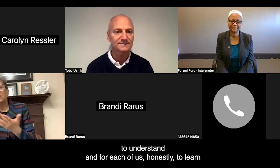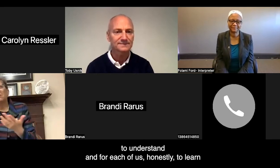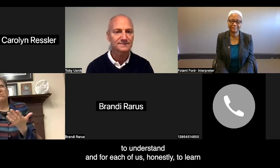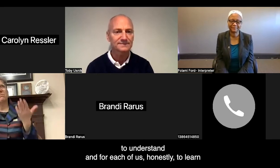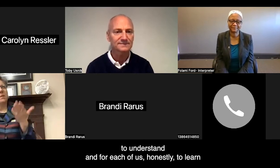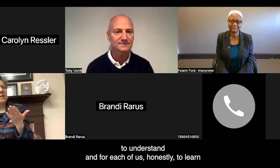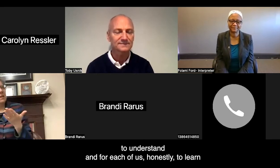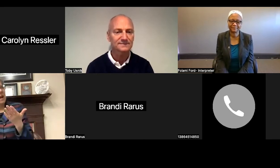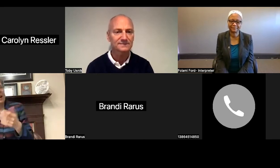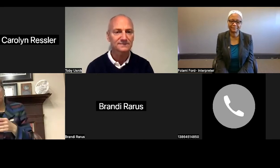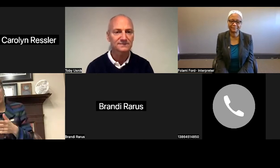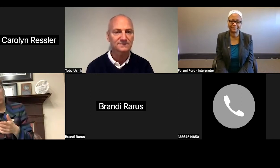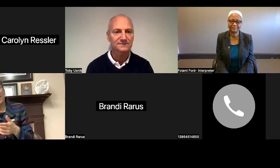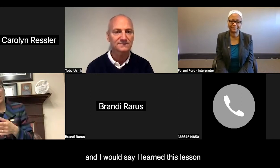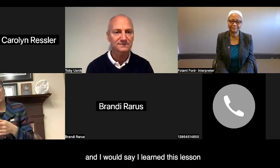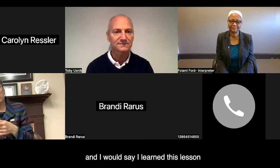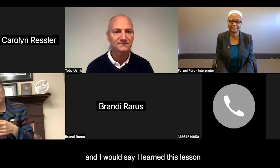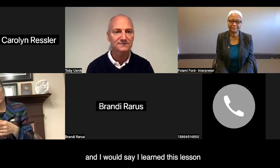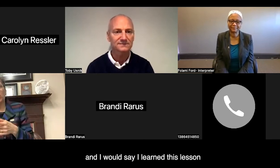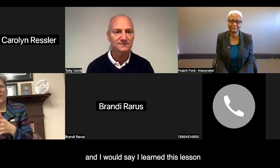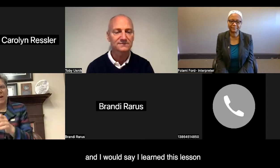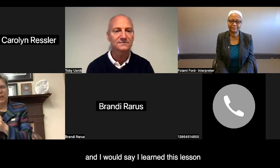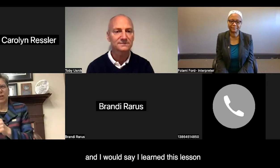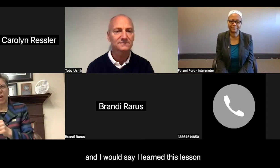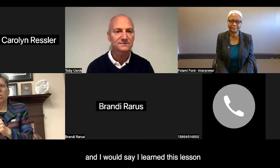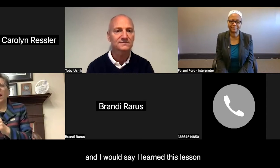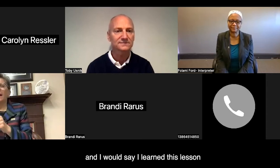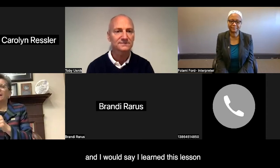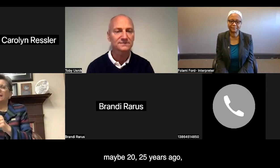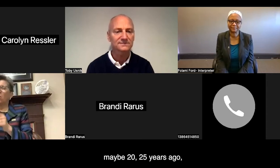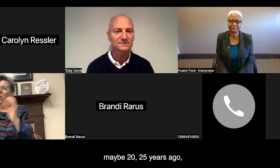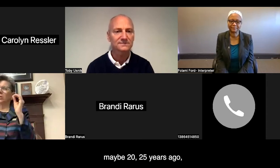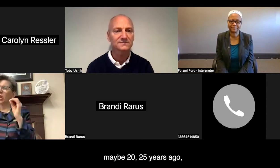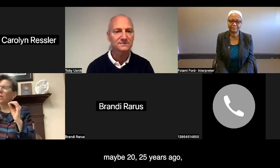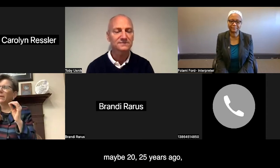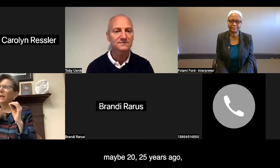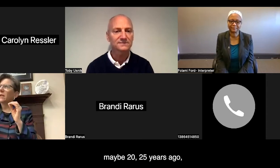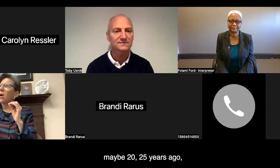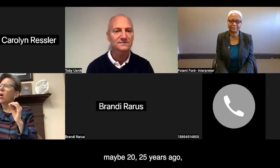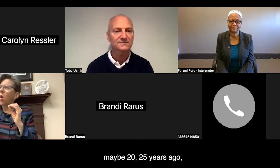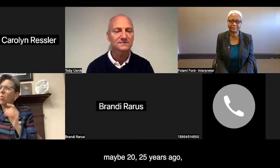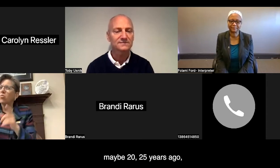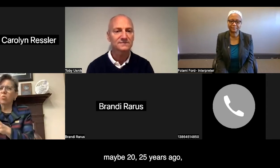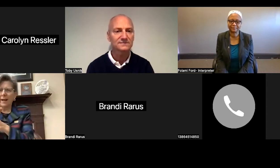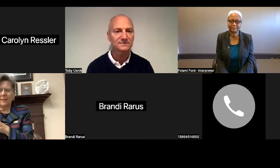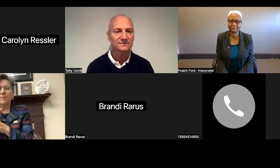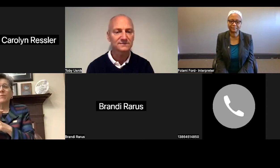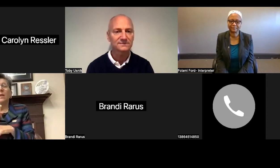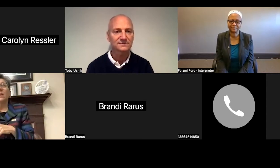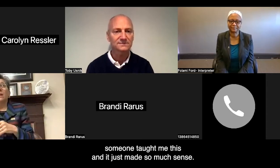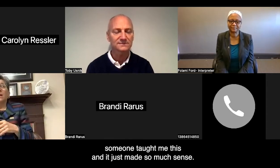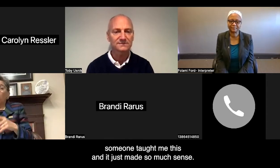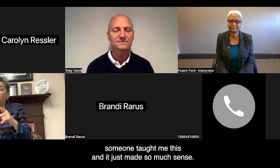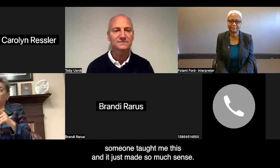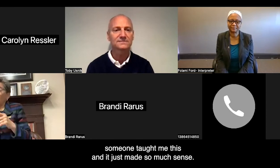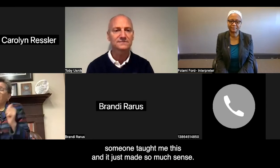And I would say I learned this lesson, maybe 20-25 years ago. Someone taught me